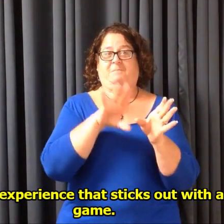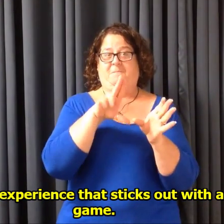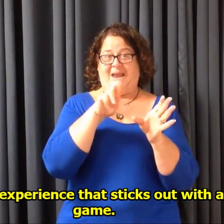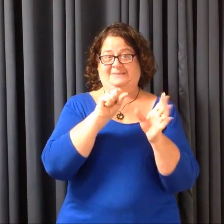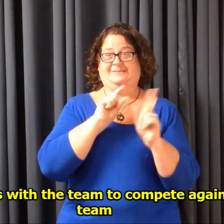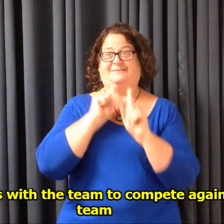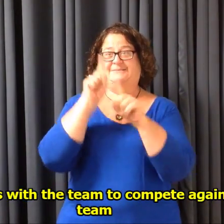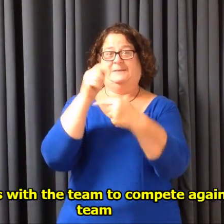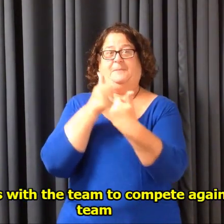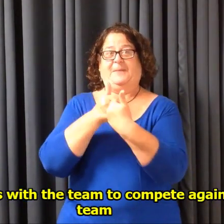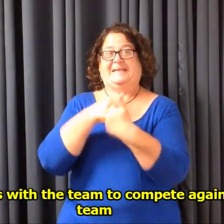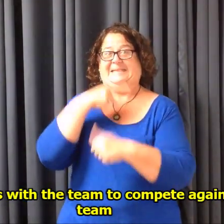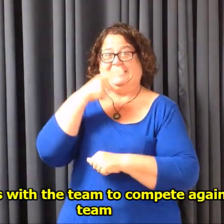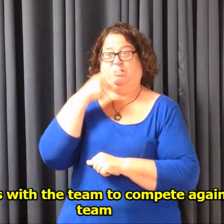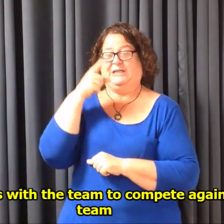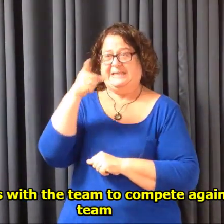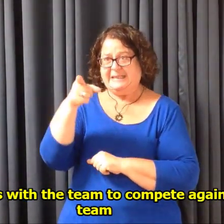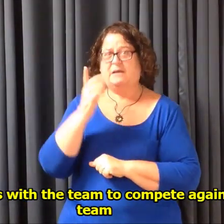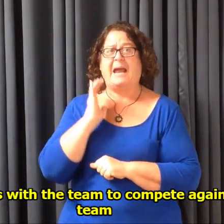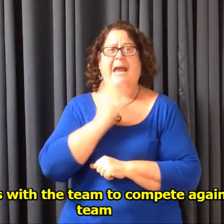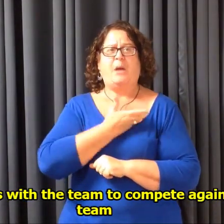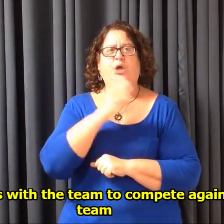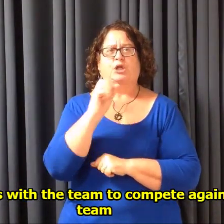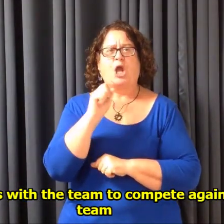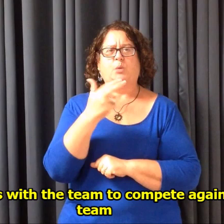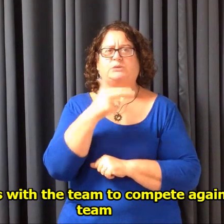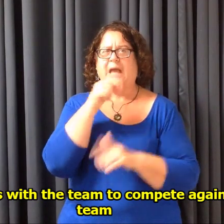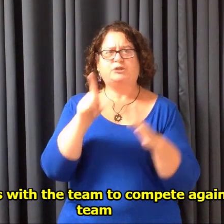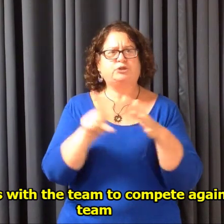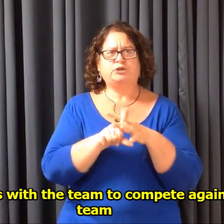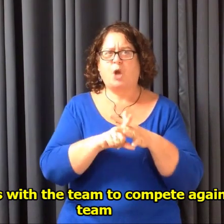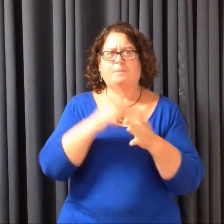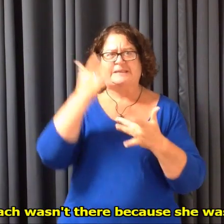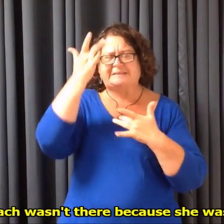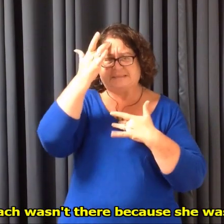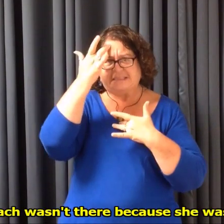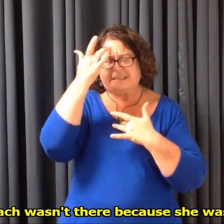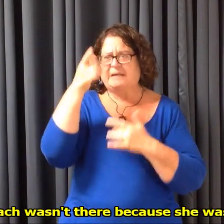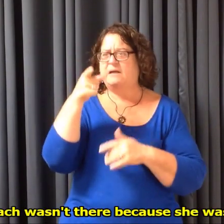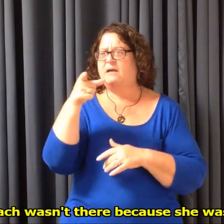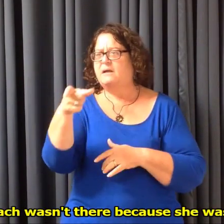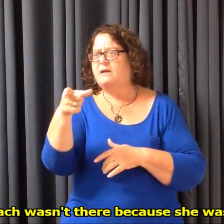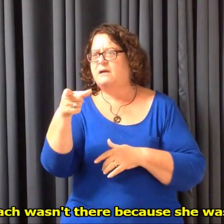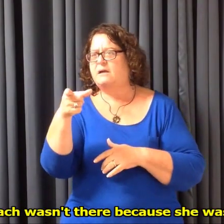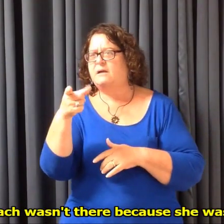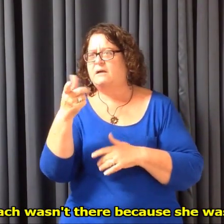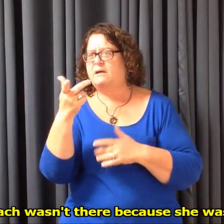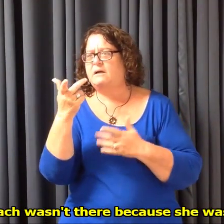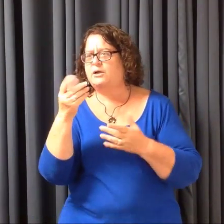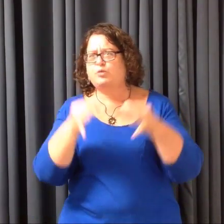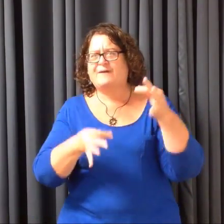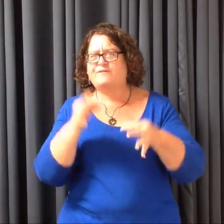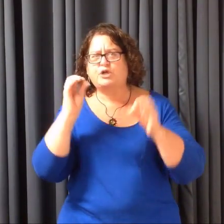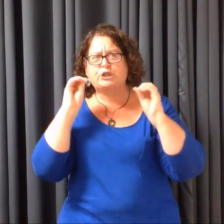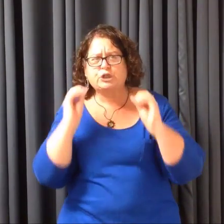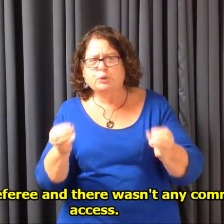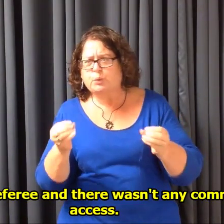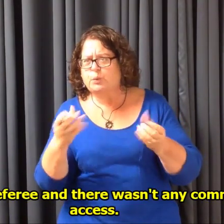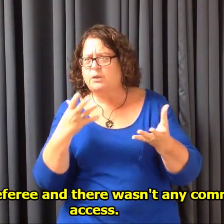game. I went on the bus with the team to compete against a hearing team, and our coach wasn't there because she was sick. There was